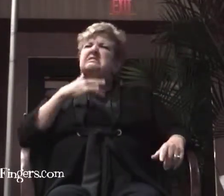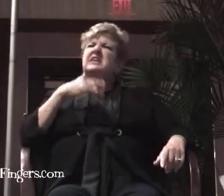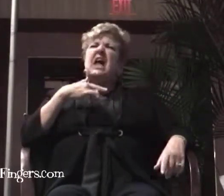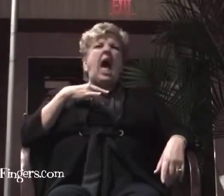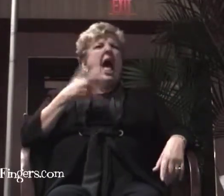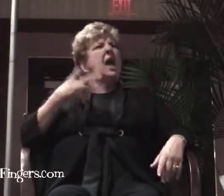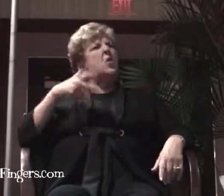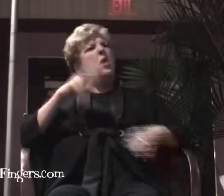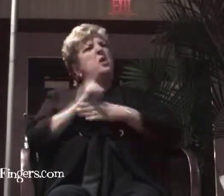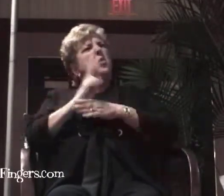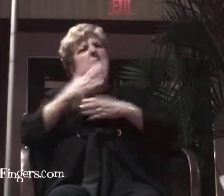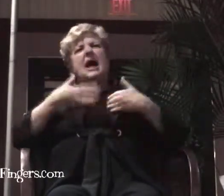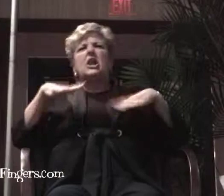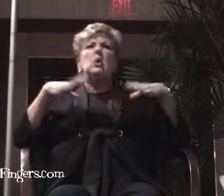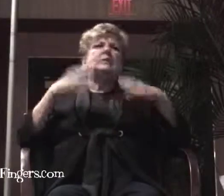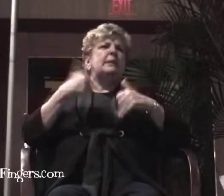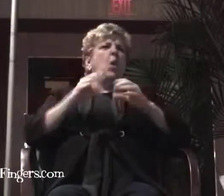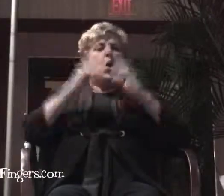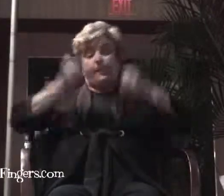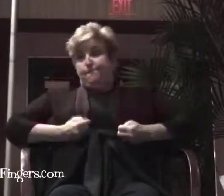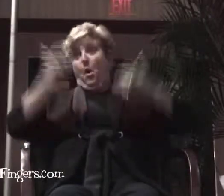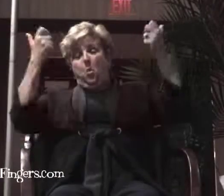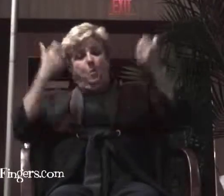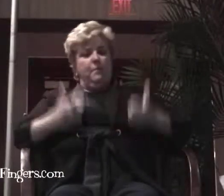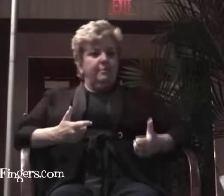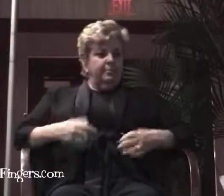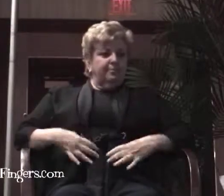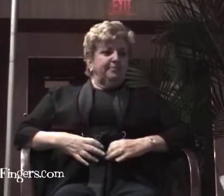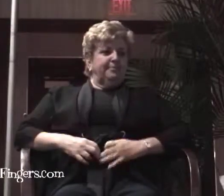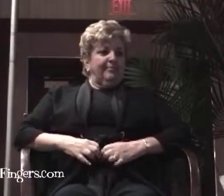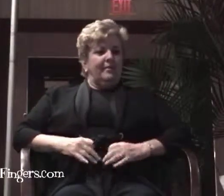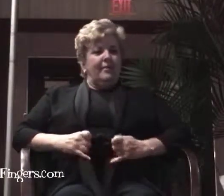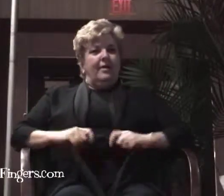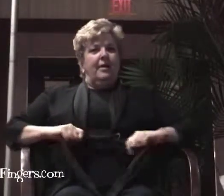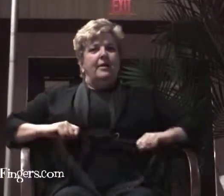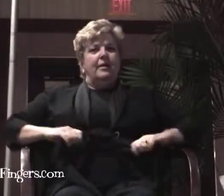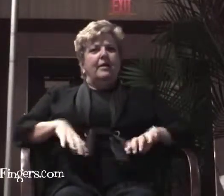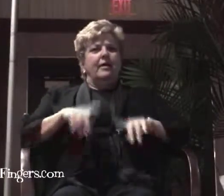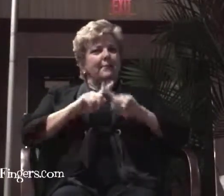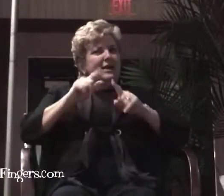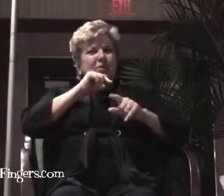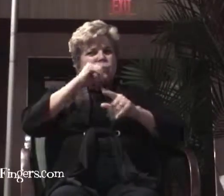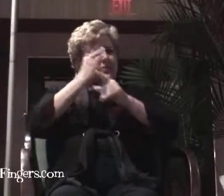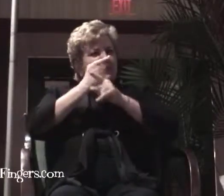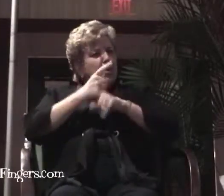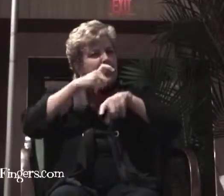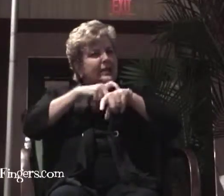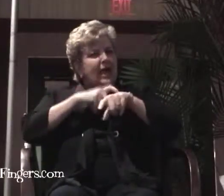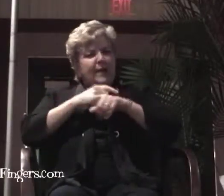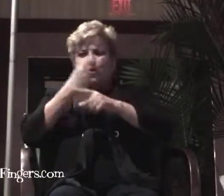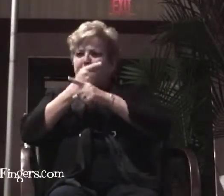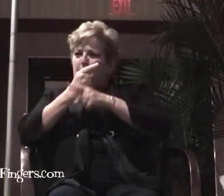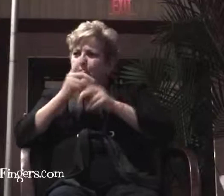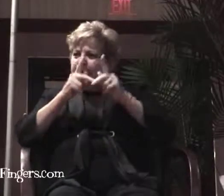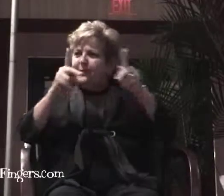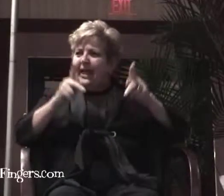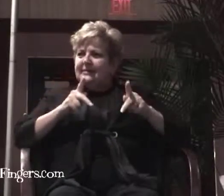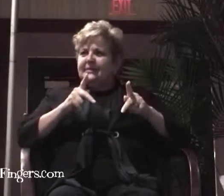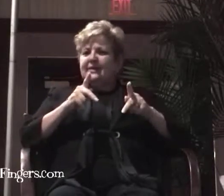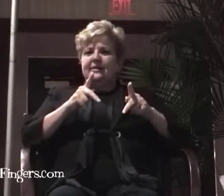people. But I would do it in inappropriate times and places. On Mom's Day at fraternity, it